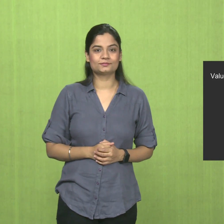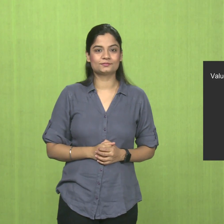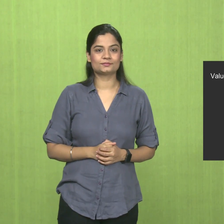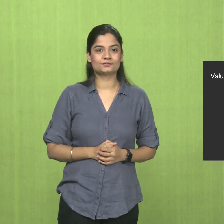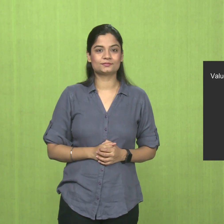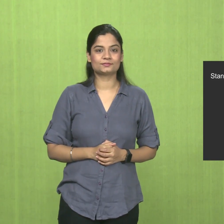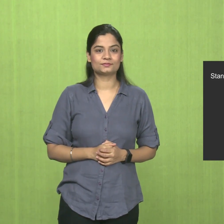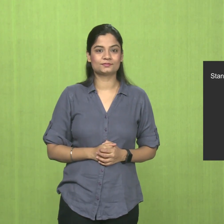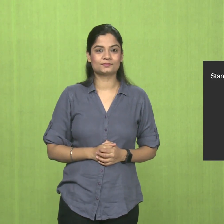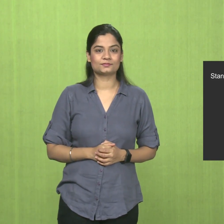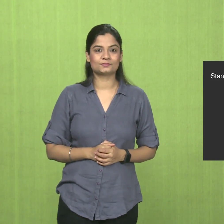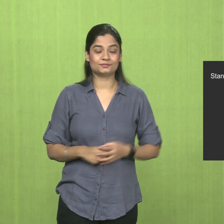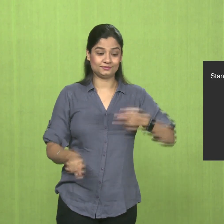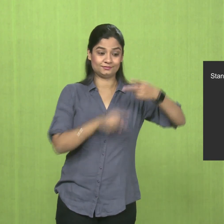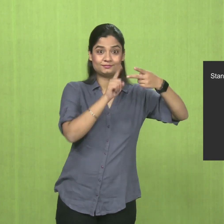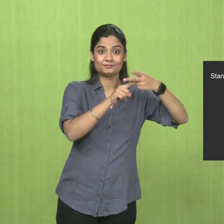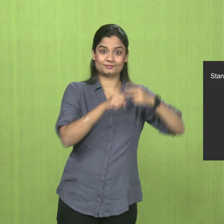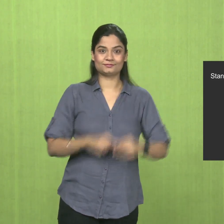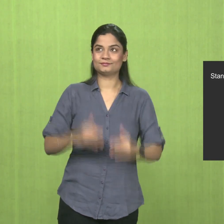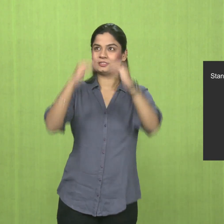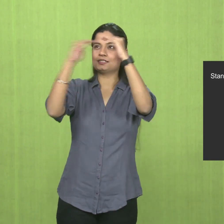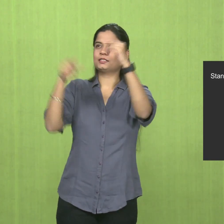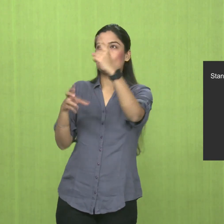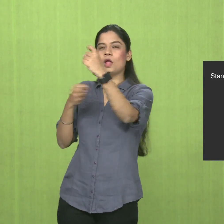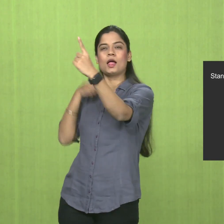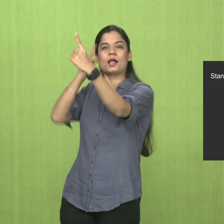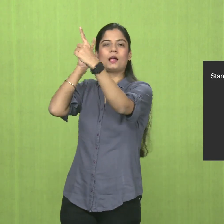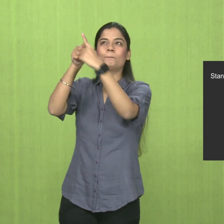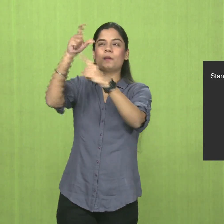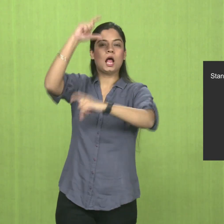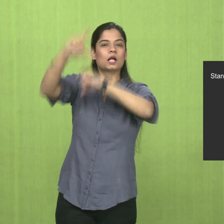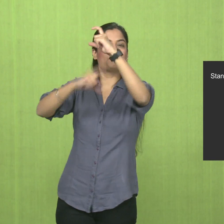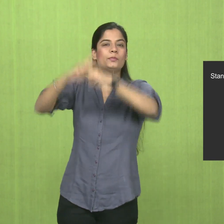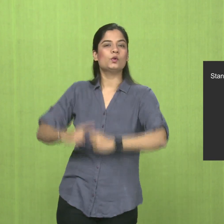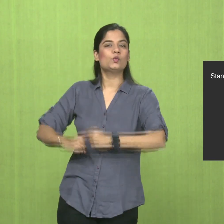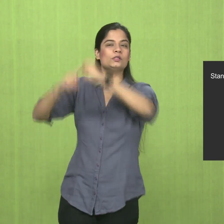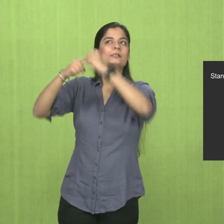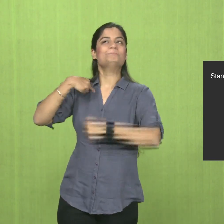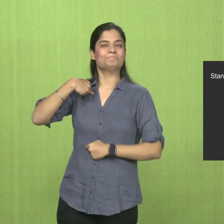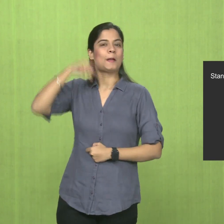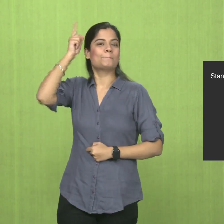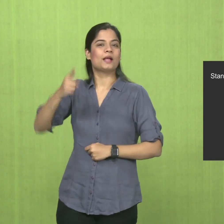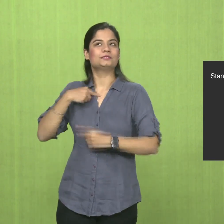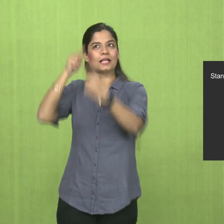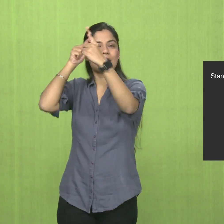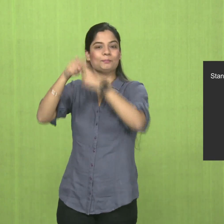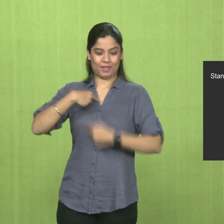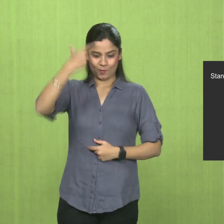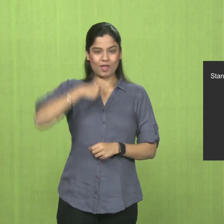valuing the thing that we need. Second is standard, something we want to achieve. For example, there's a company, we want